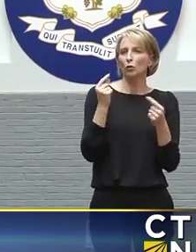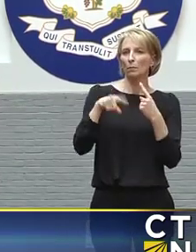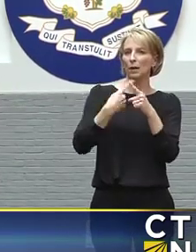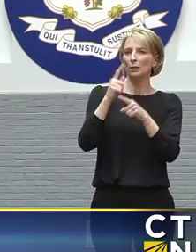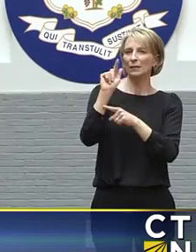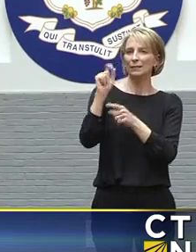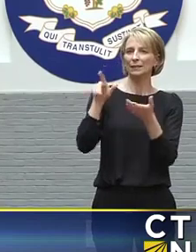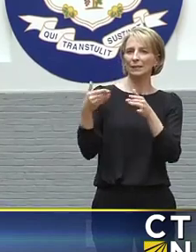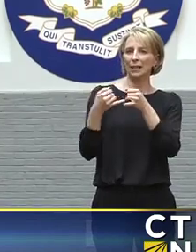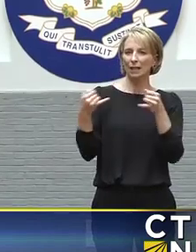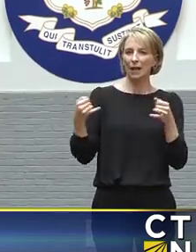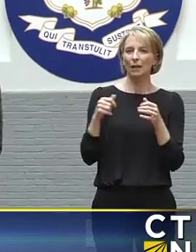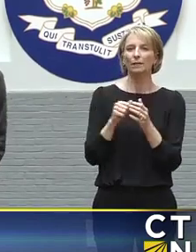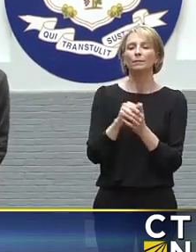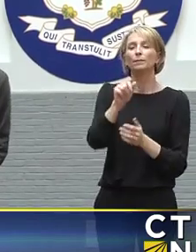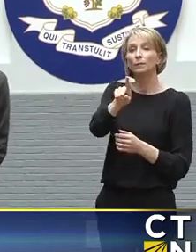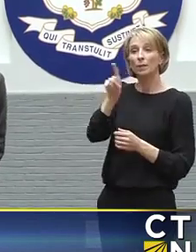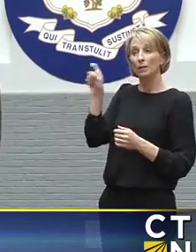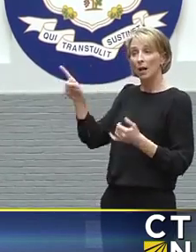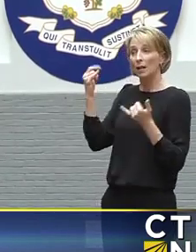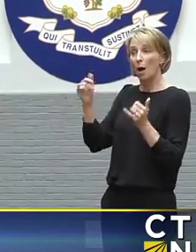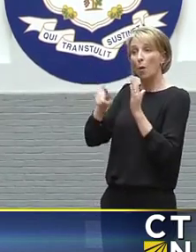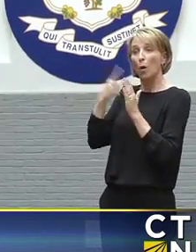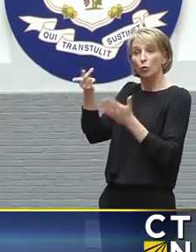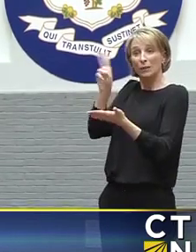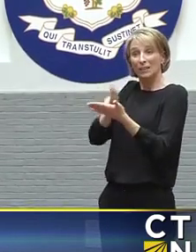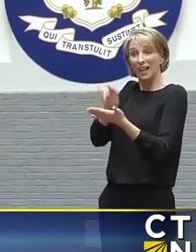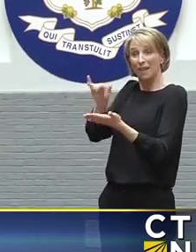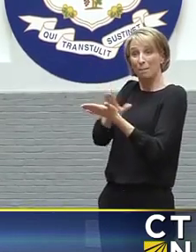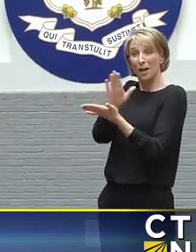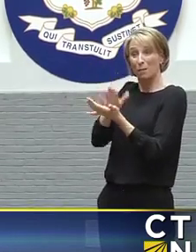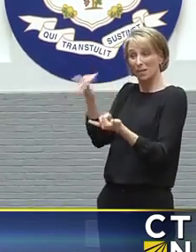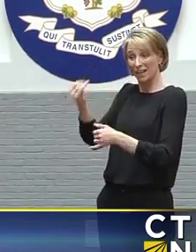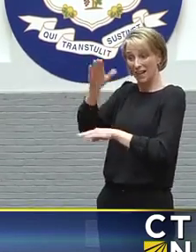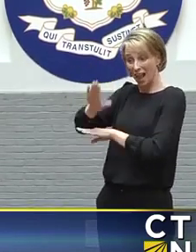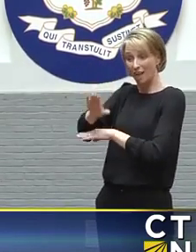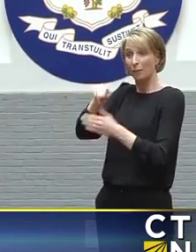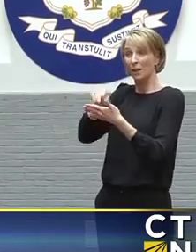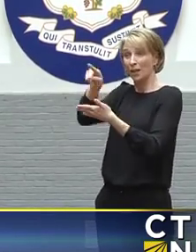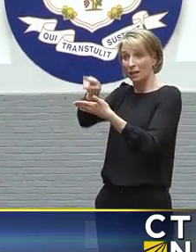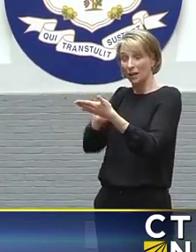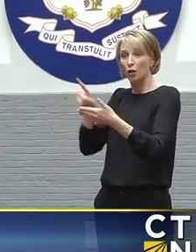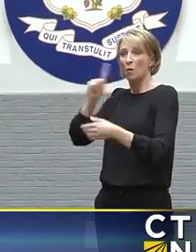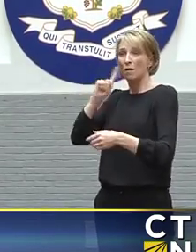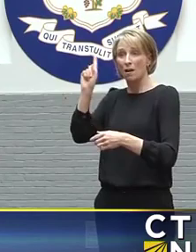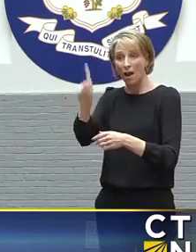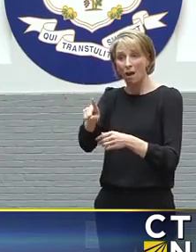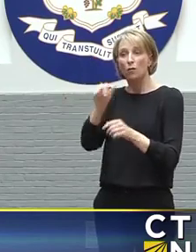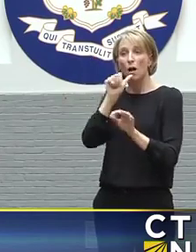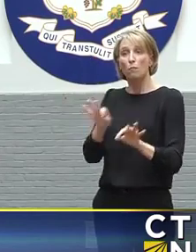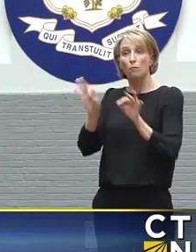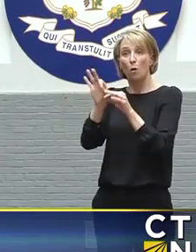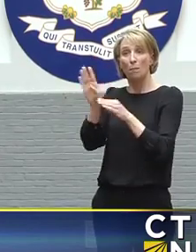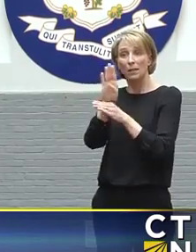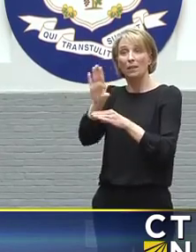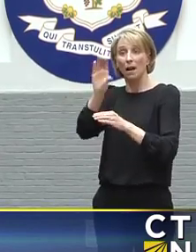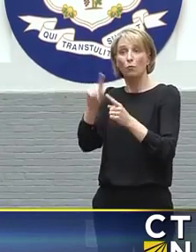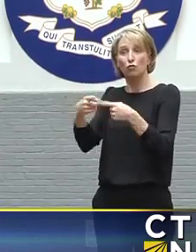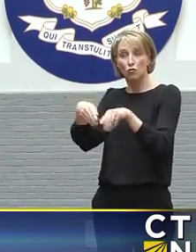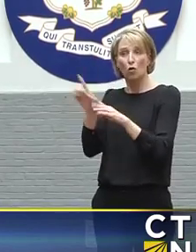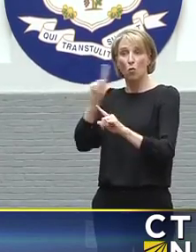So this is no longer just a suggestion after you signed this executive order, you're ordering these non-essential businesses. Yeah, we were telling